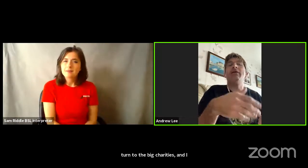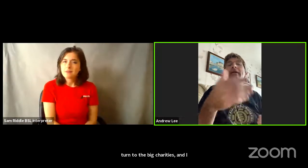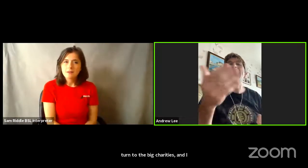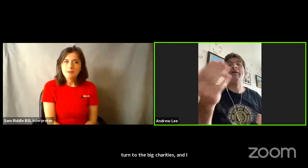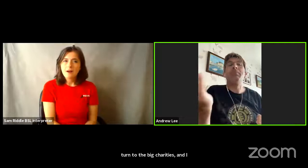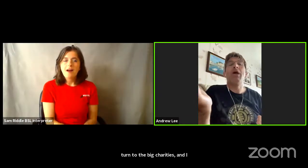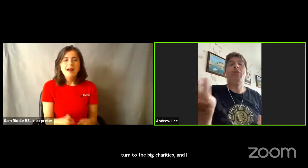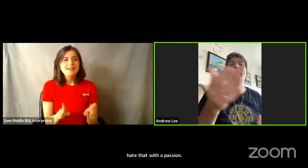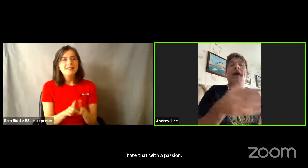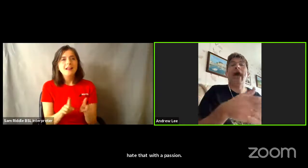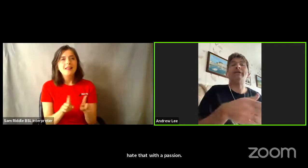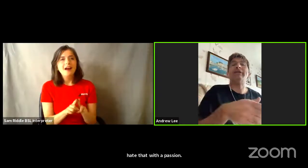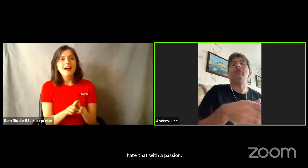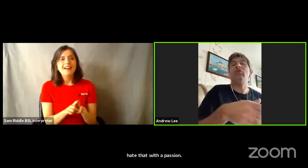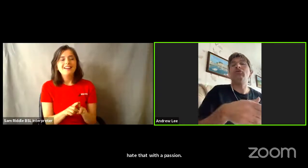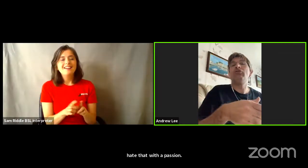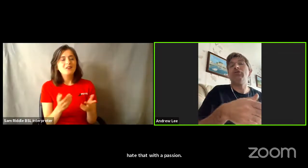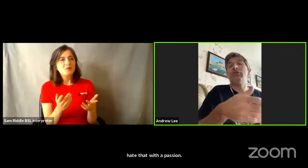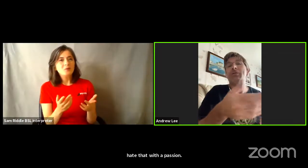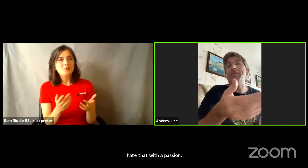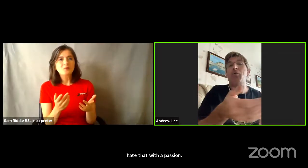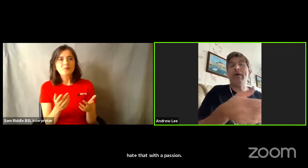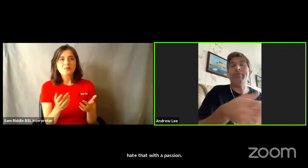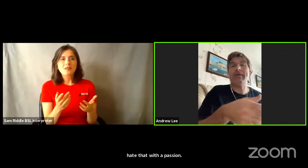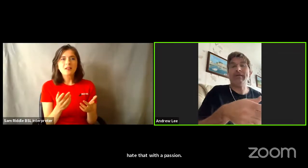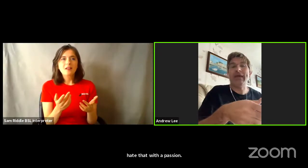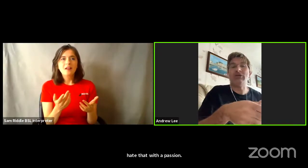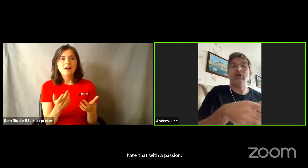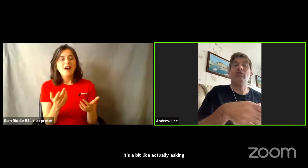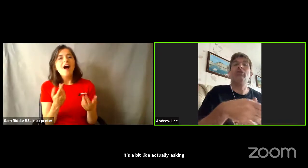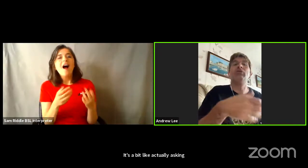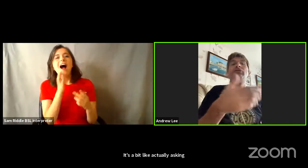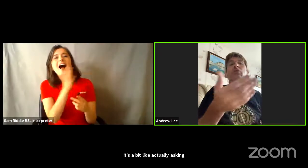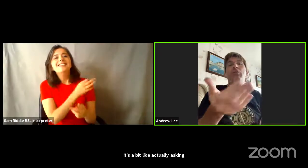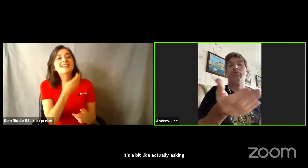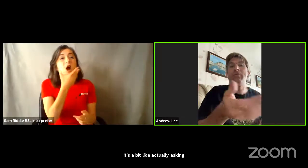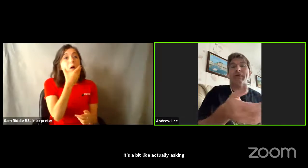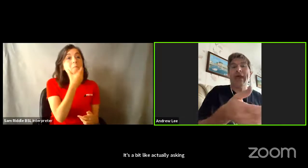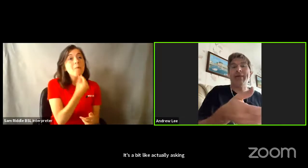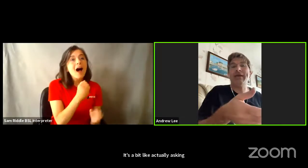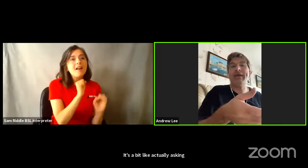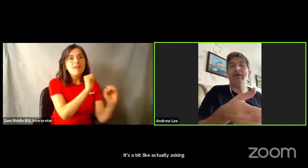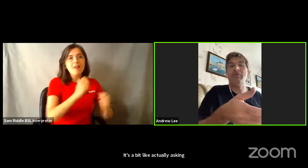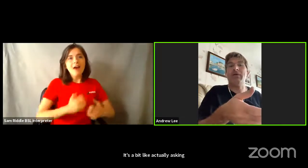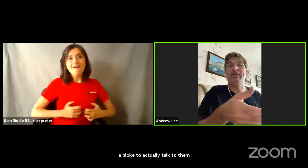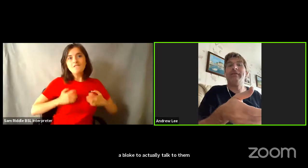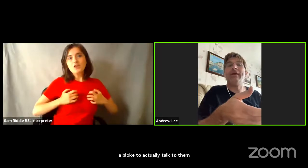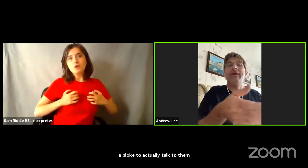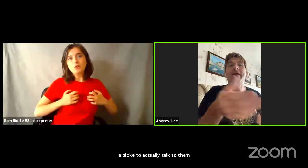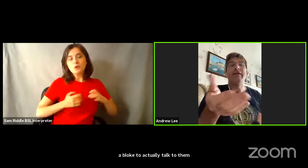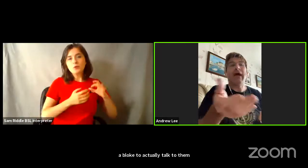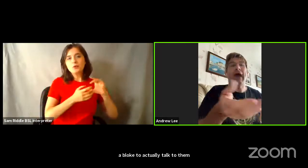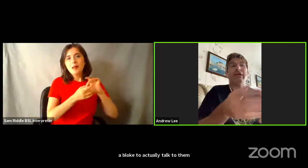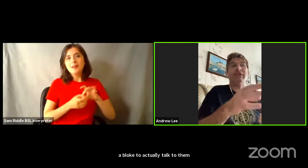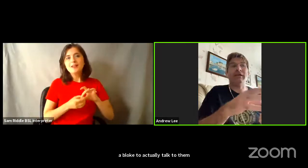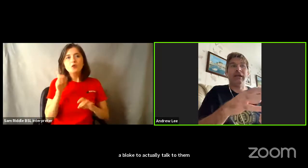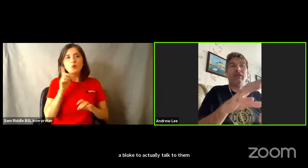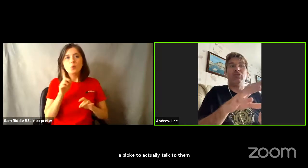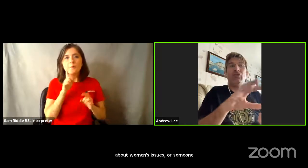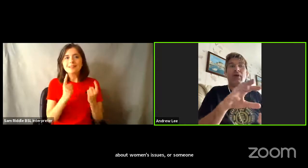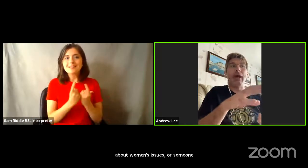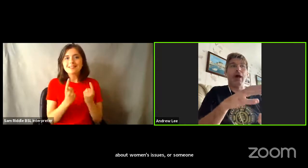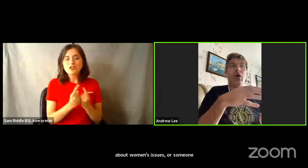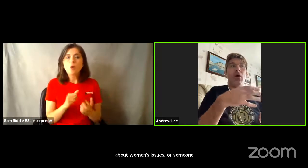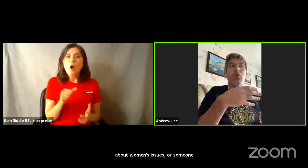actually asking a bloke to actually talk to them about women's issues, or someone from the BME community to